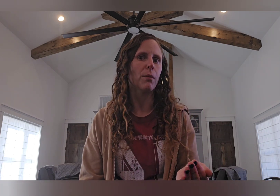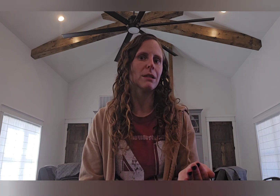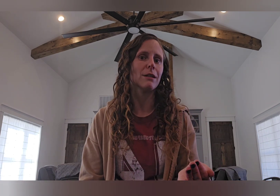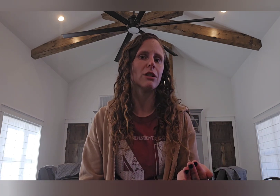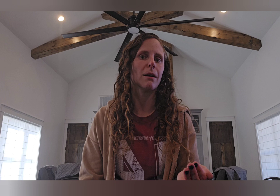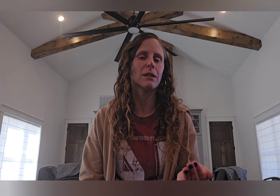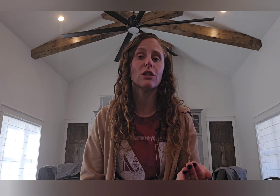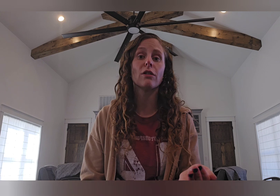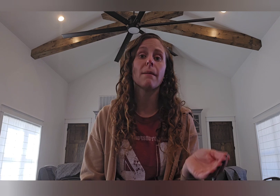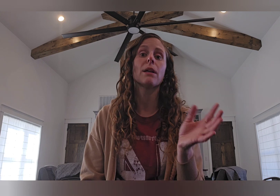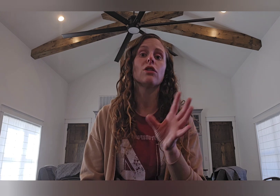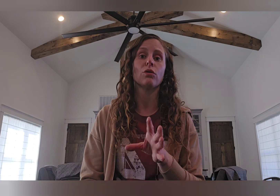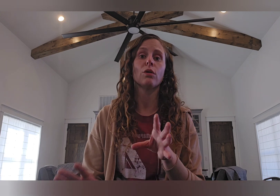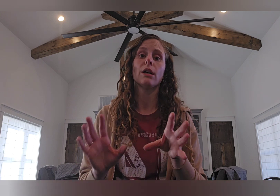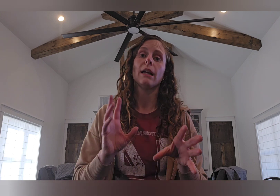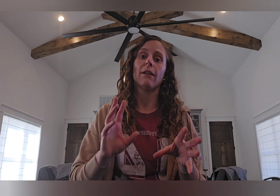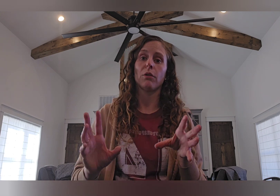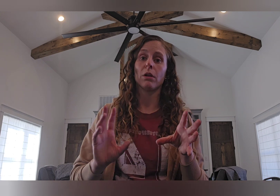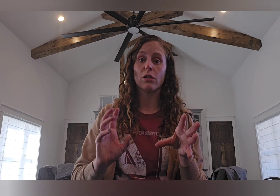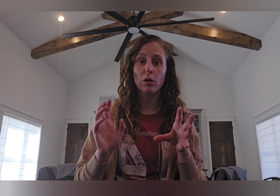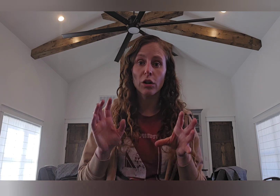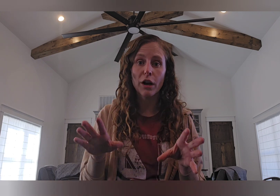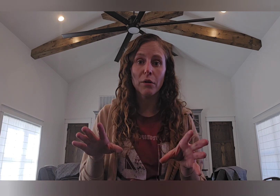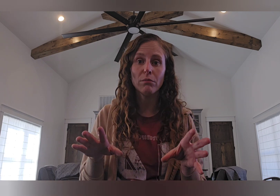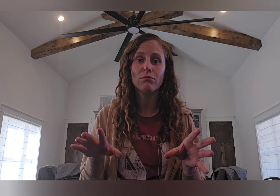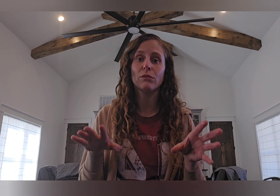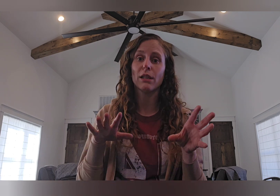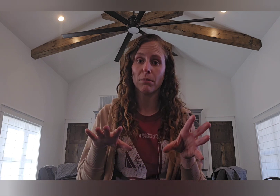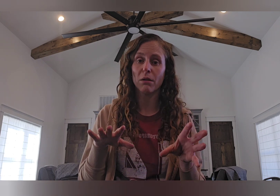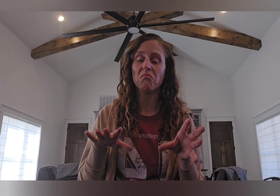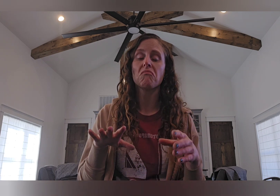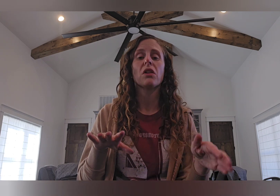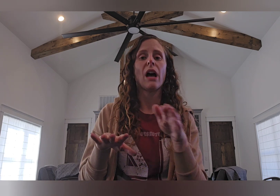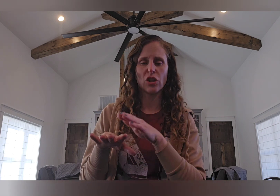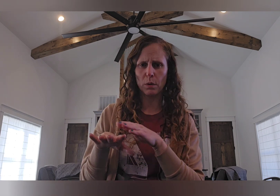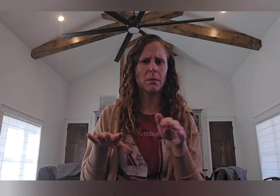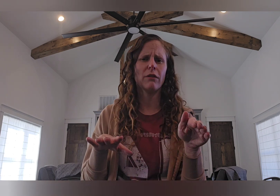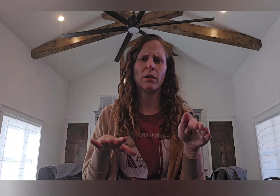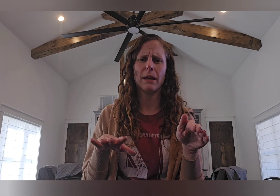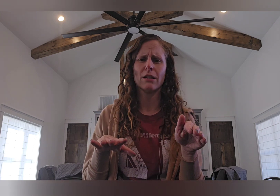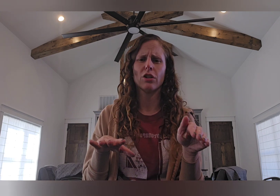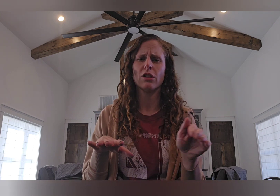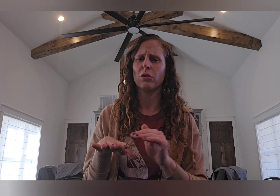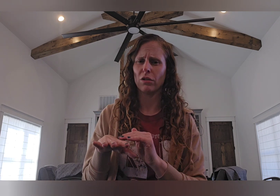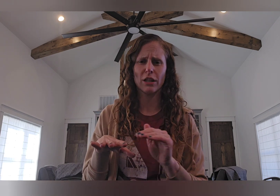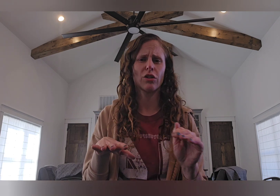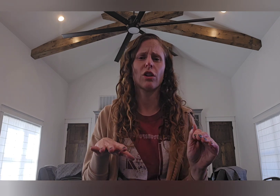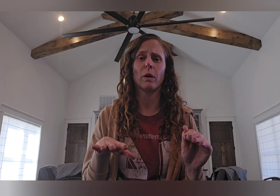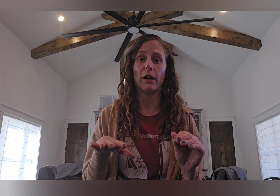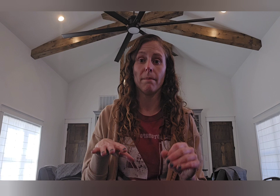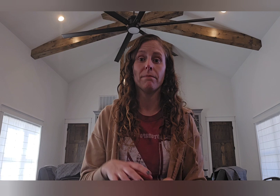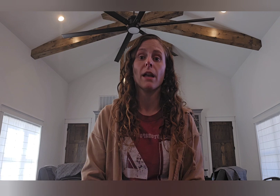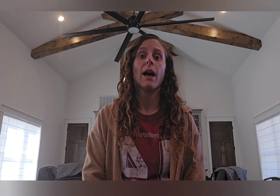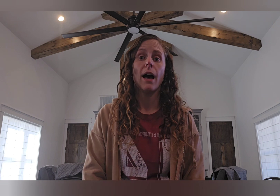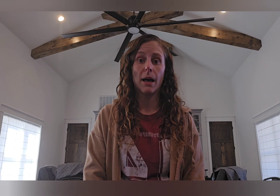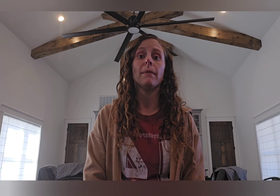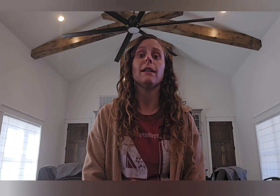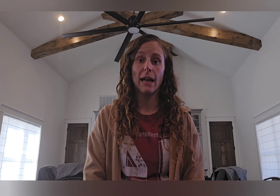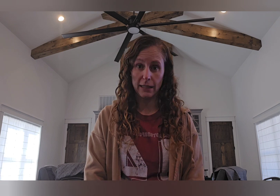from a speech therapist to do that, but if you want to do it on your own with something, just put them on the front page. Those are things you're going to work on.